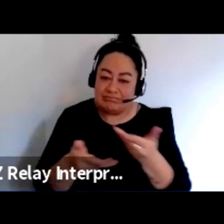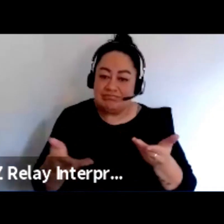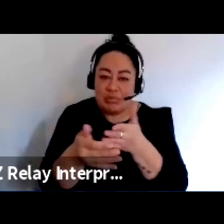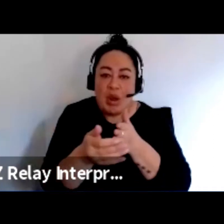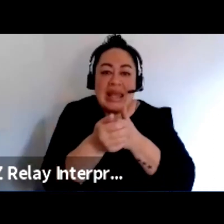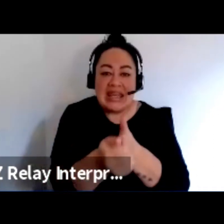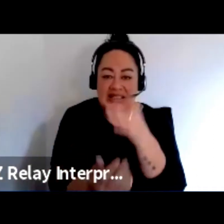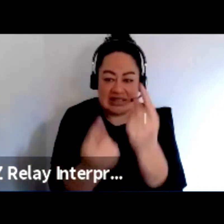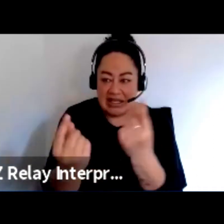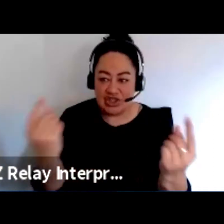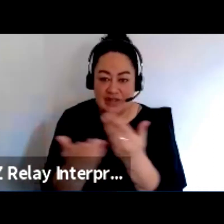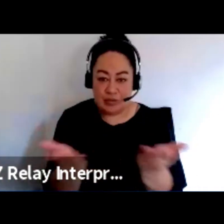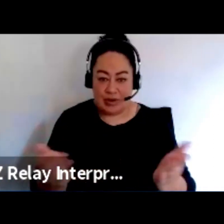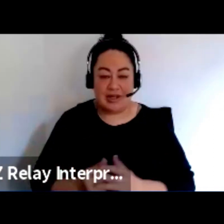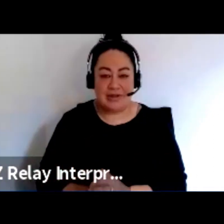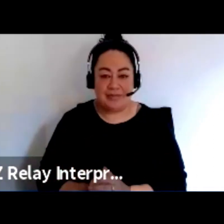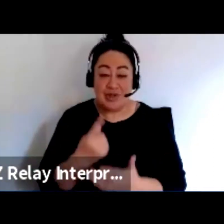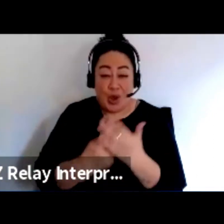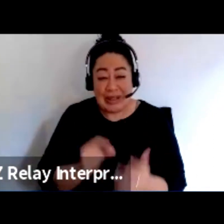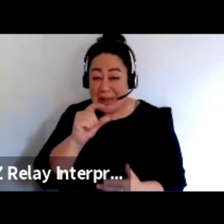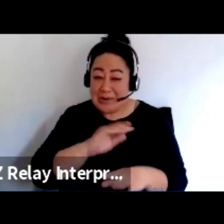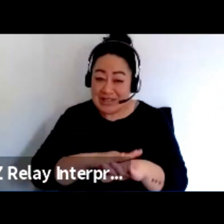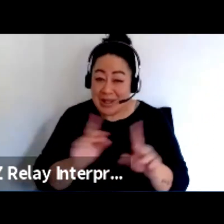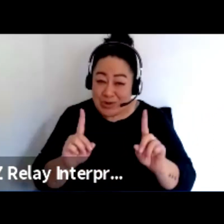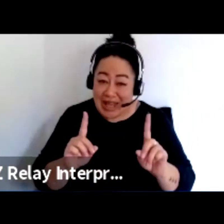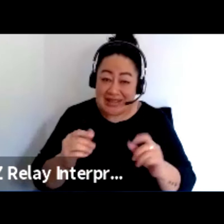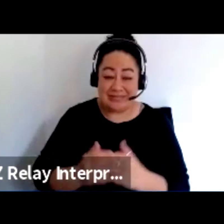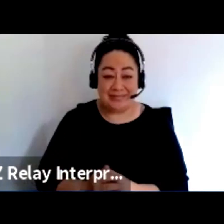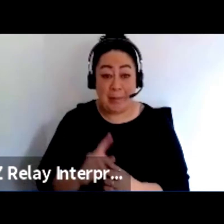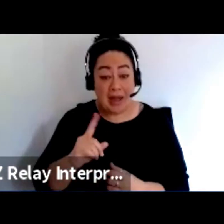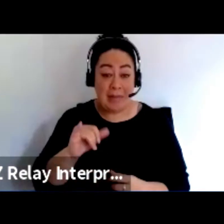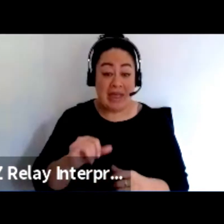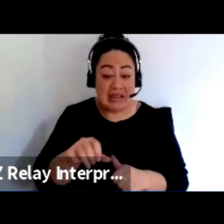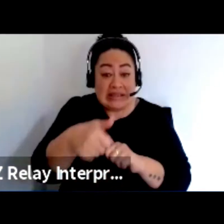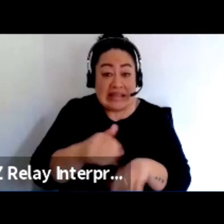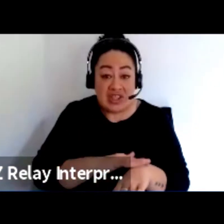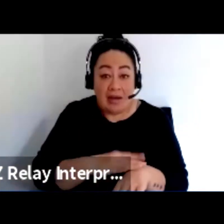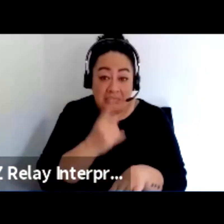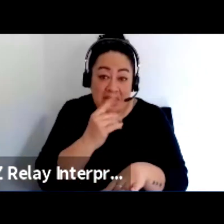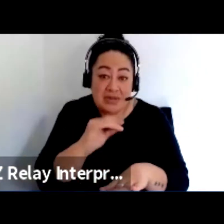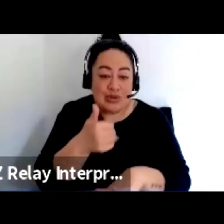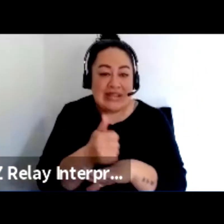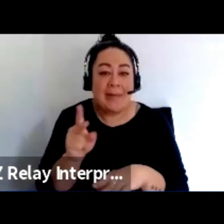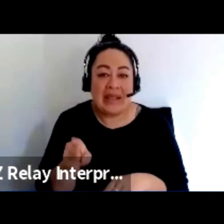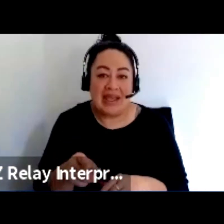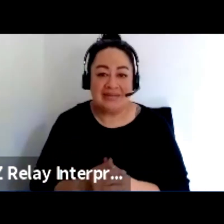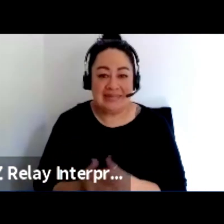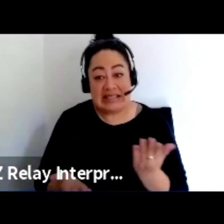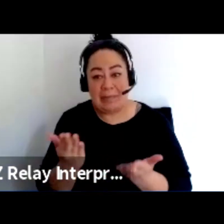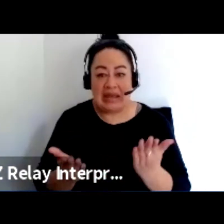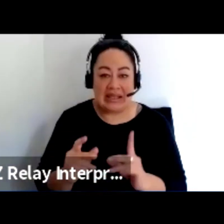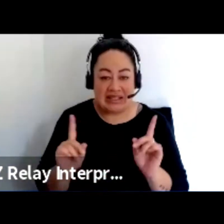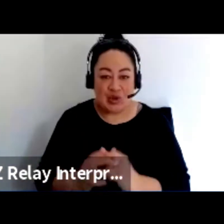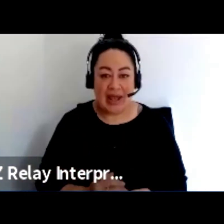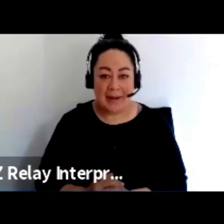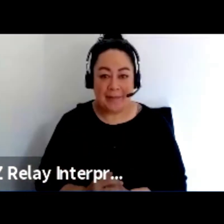of time, but we might do this again, depending on how things go. So we've got some tikanga that we're going to